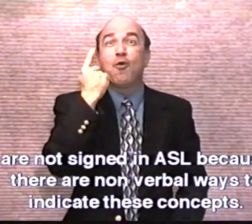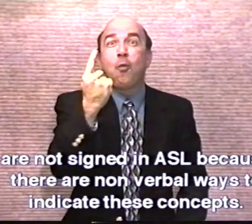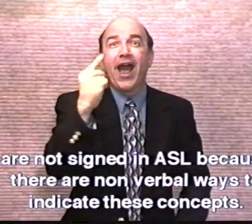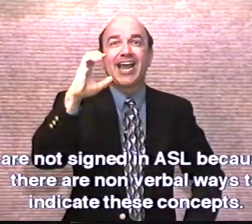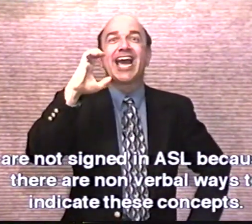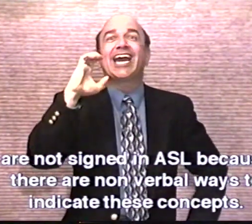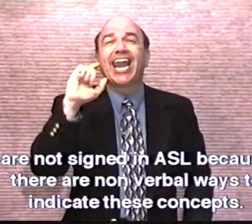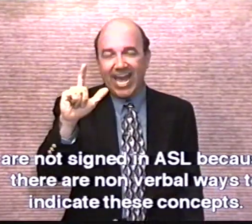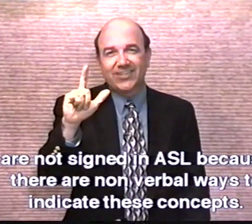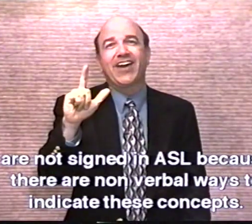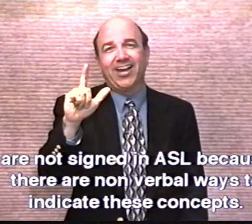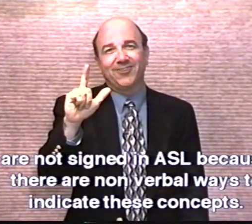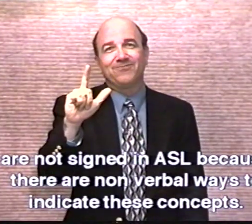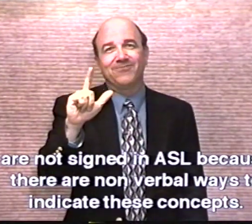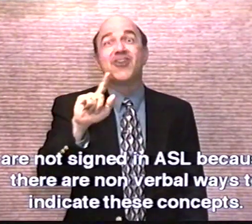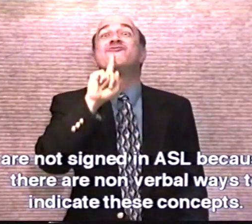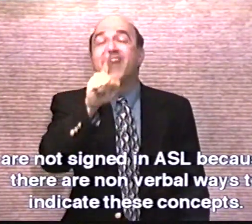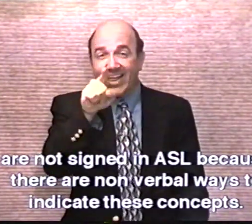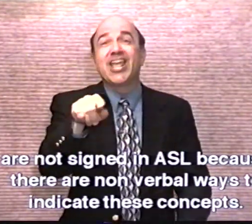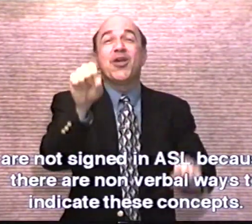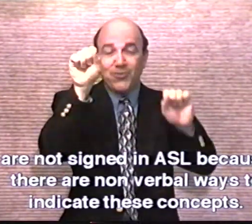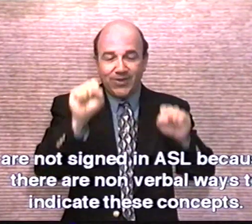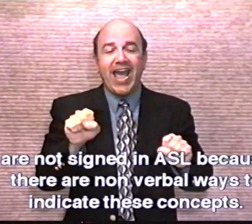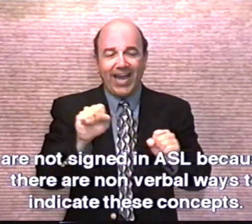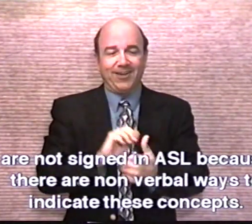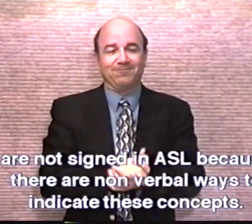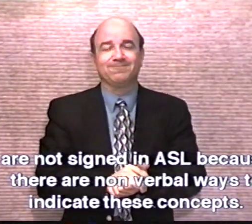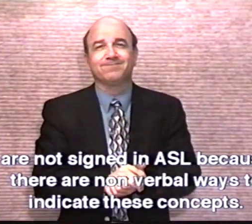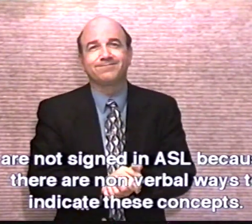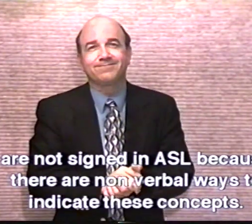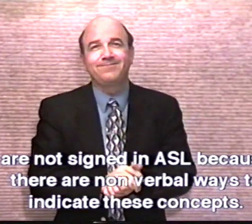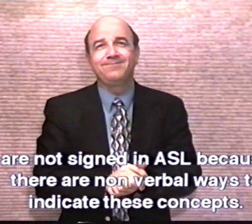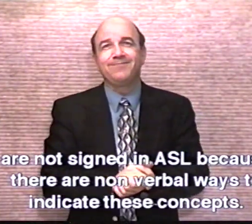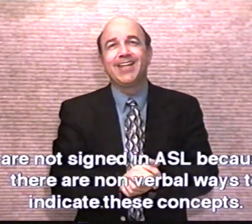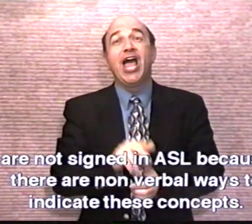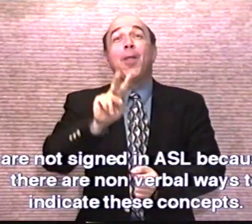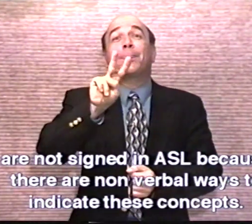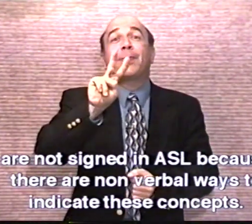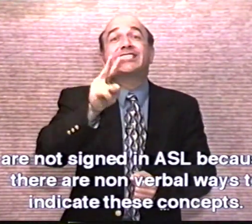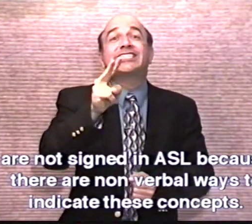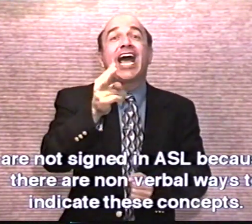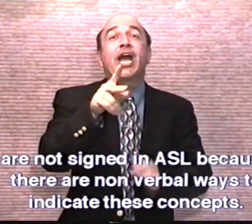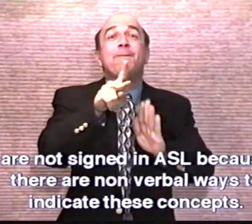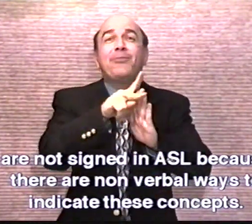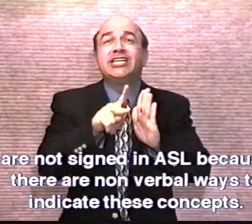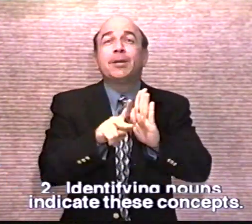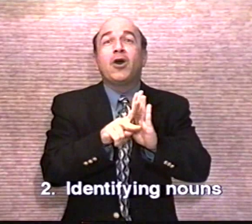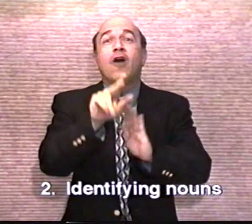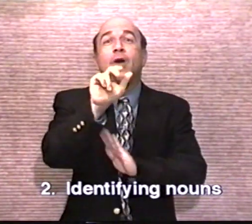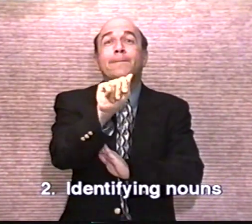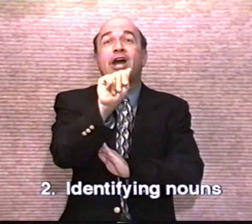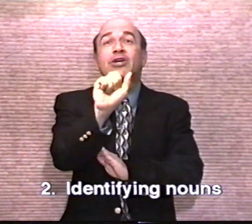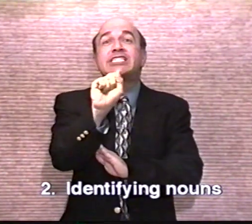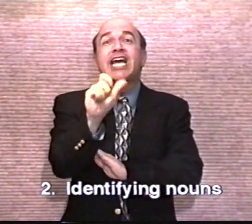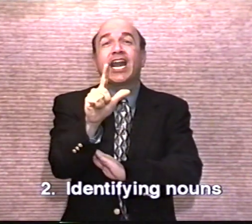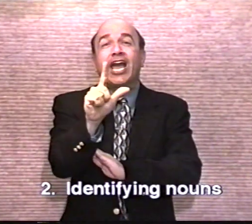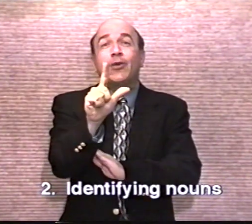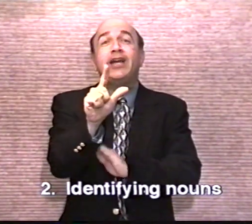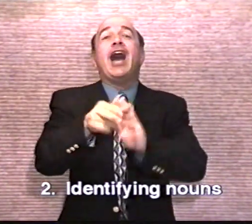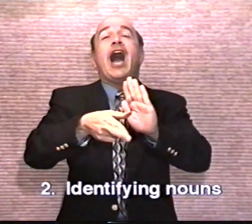and one classifier. Really, you can. The second principle of American Sign Language I